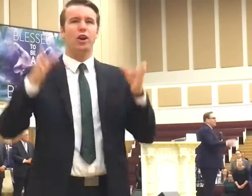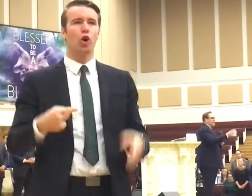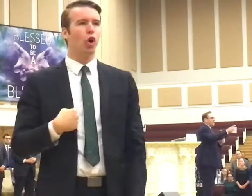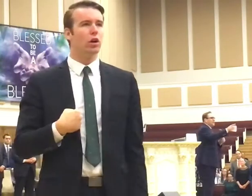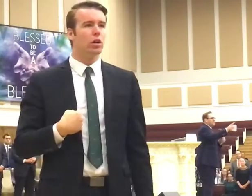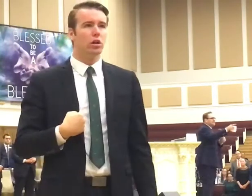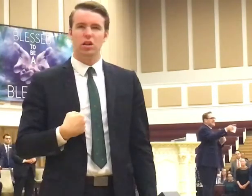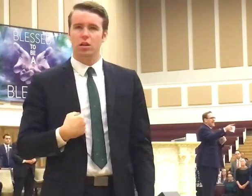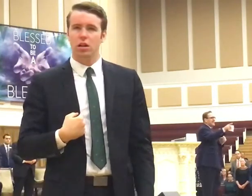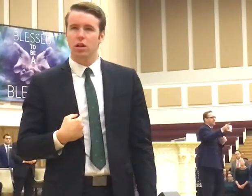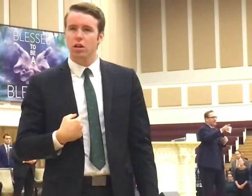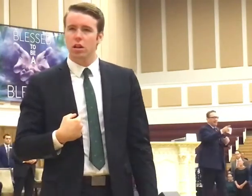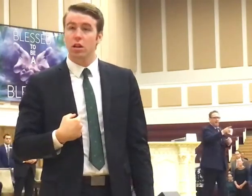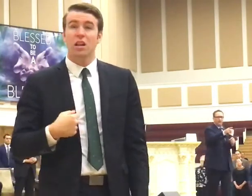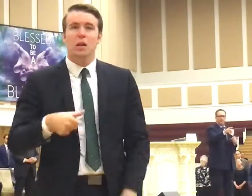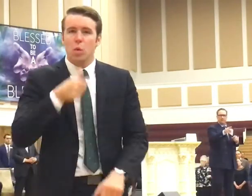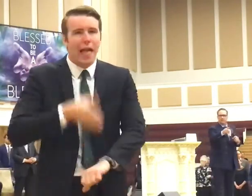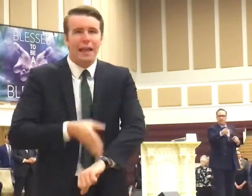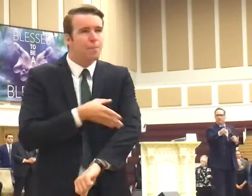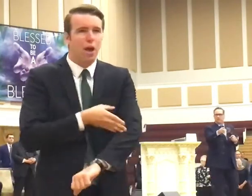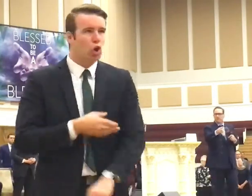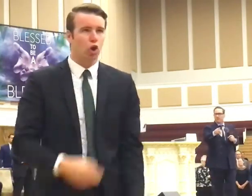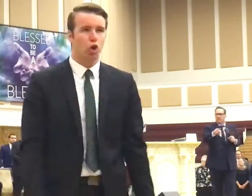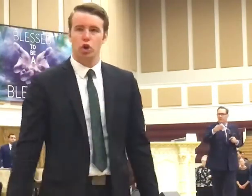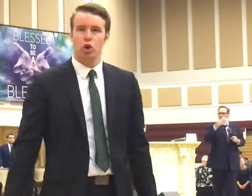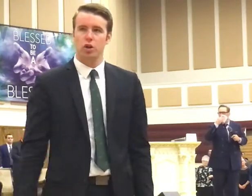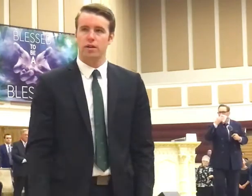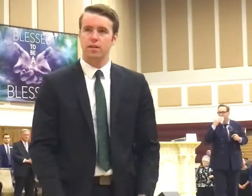Let me tell you, this thing ain't getting better.